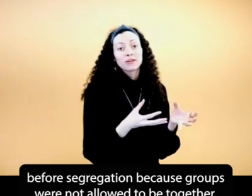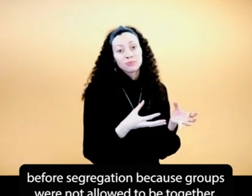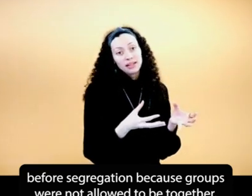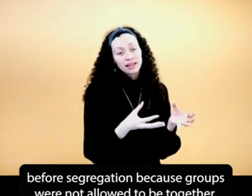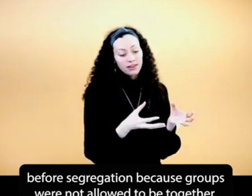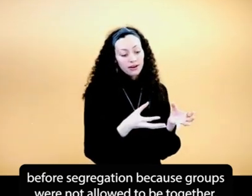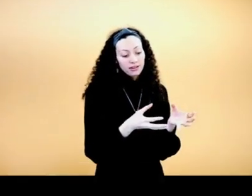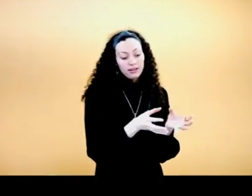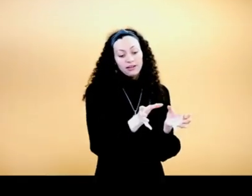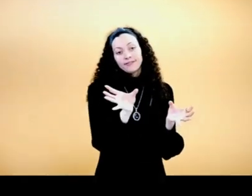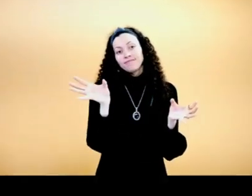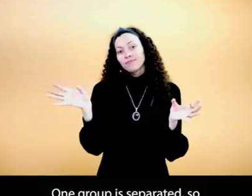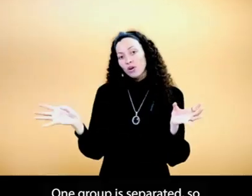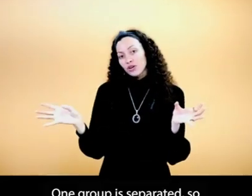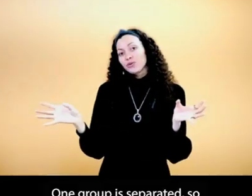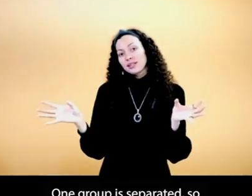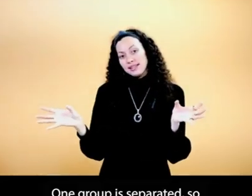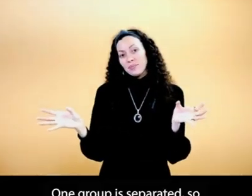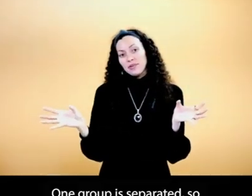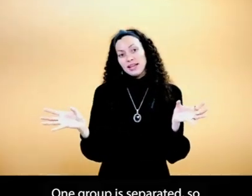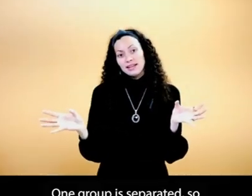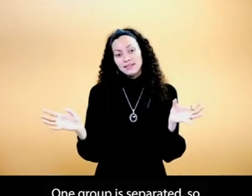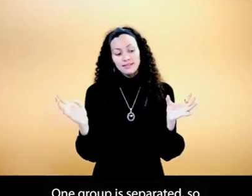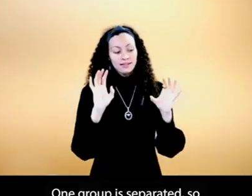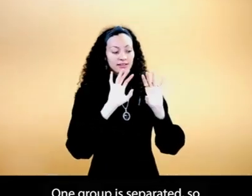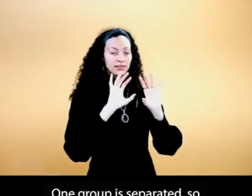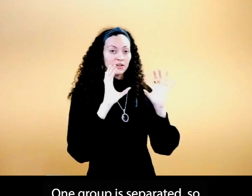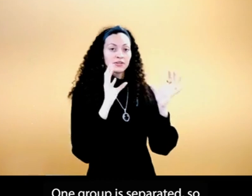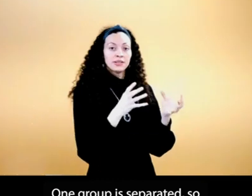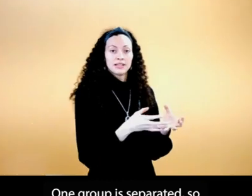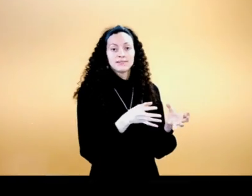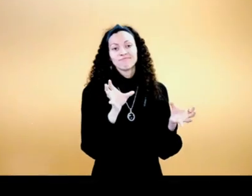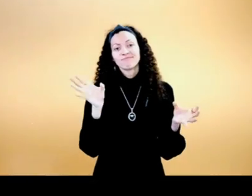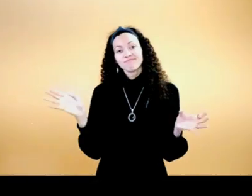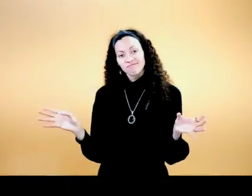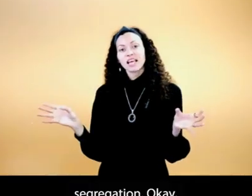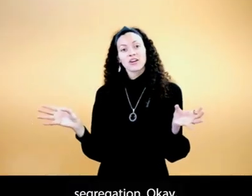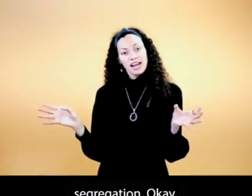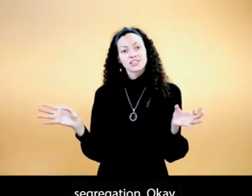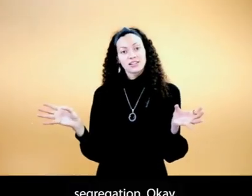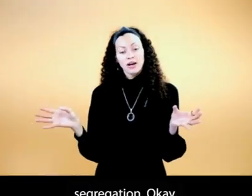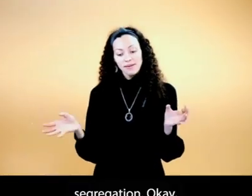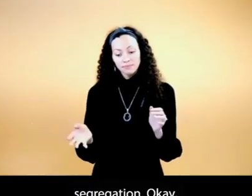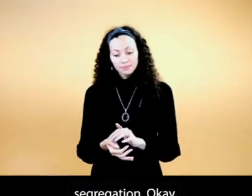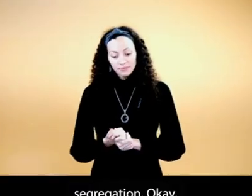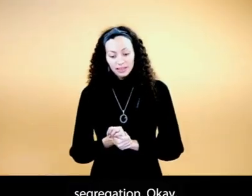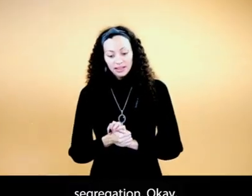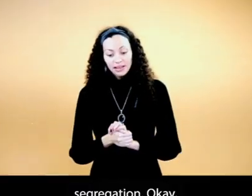to be together, one group is separated. So segregation, okay?